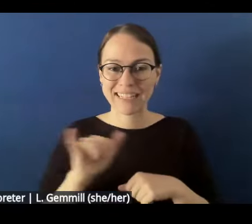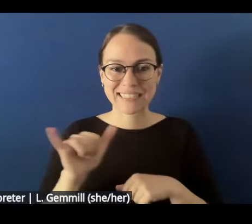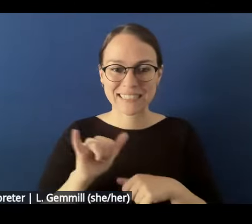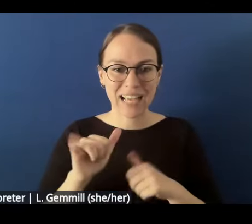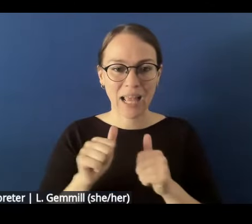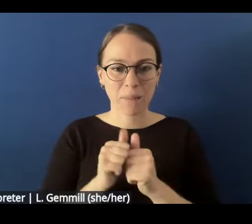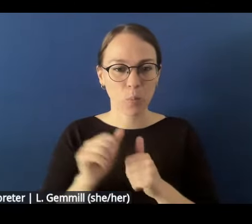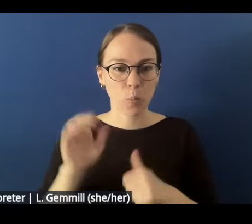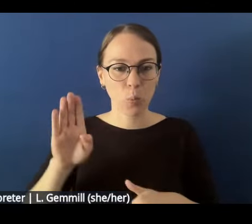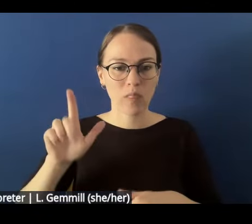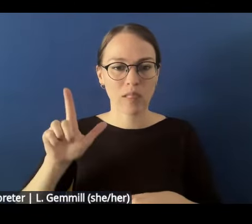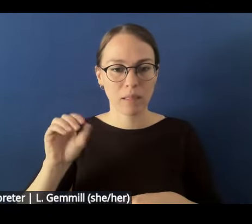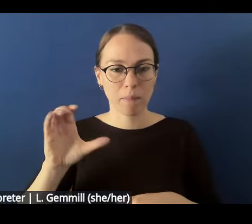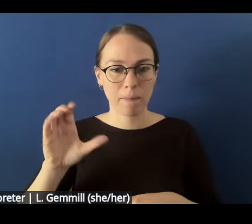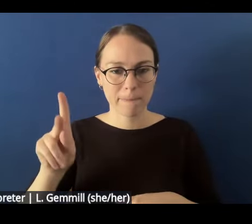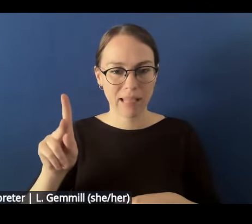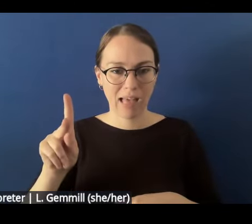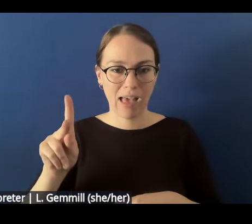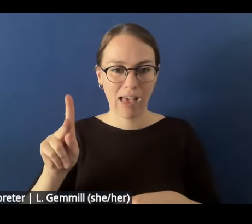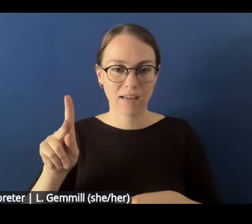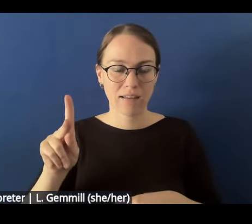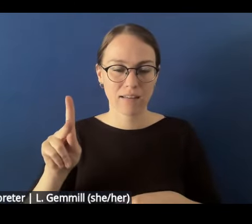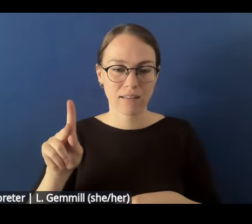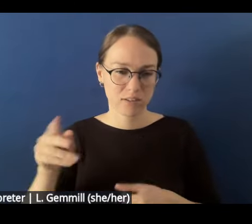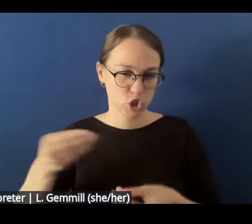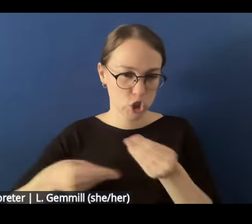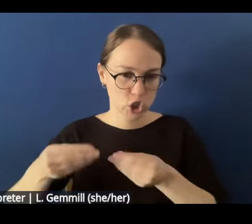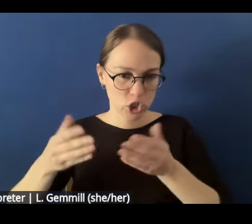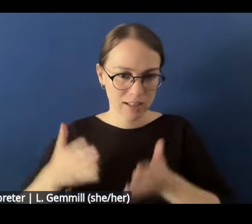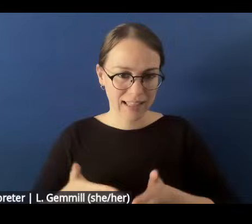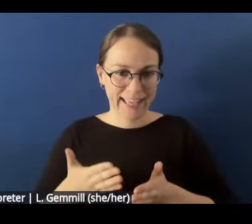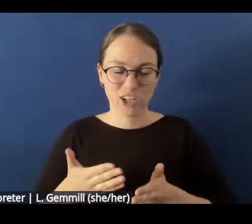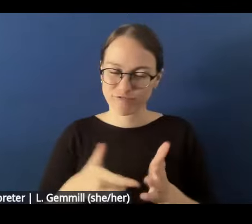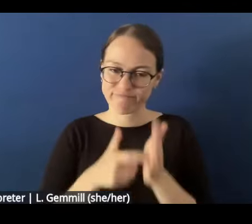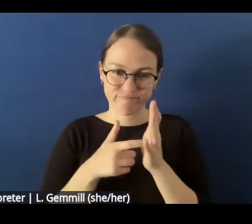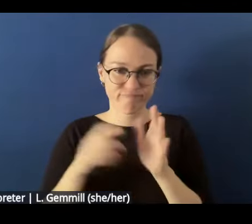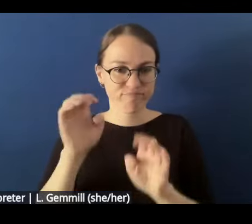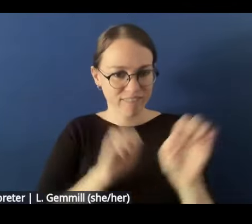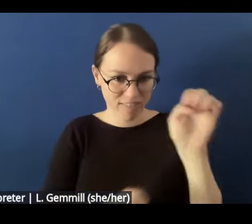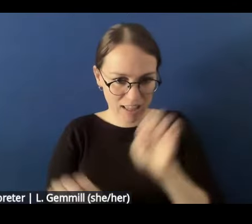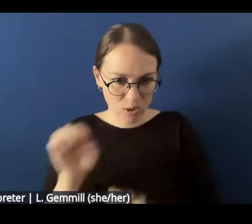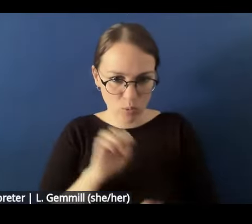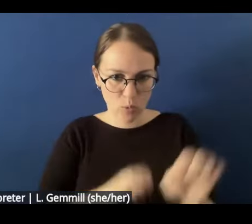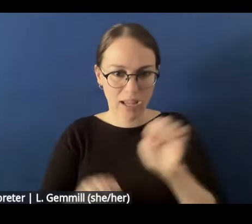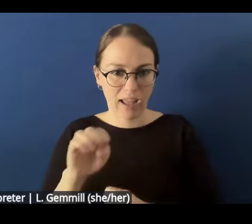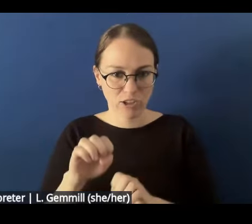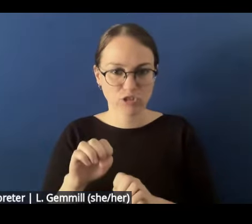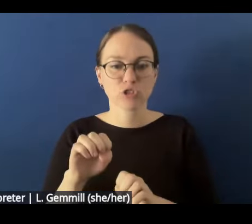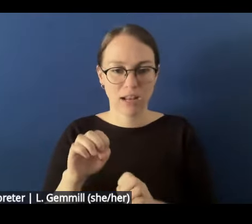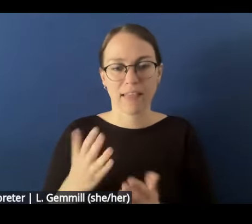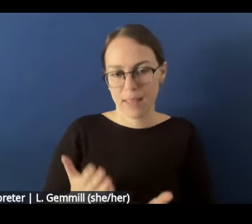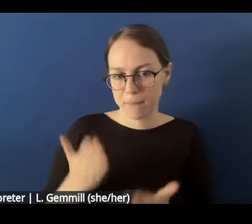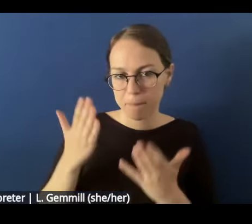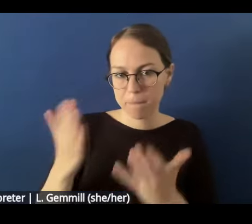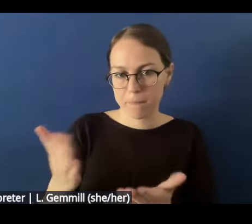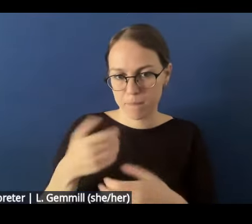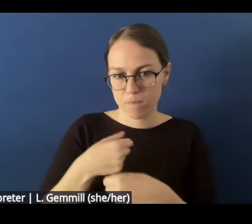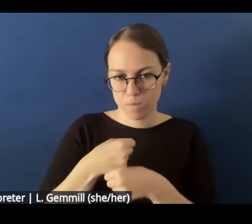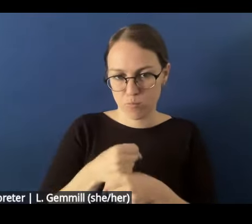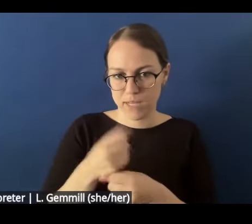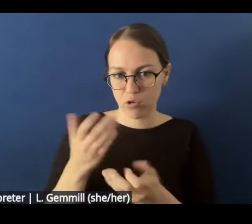that would be all part of the evaluation that we would take into effect and to present a recommendation to say, this is what we found.